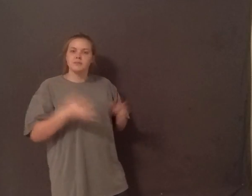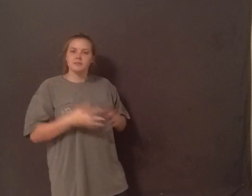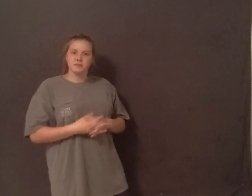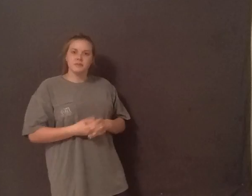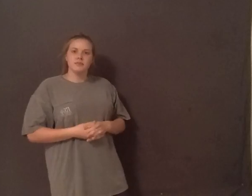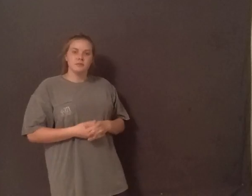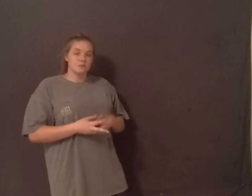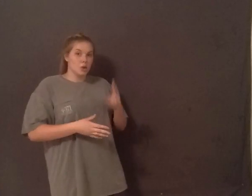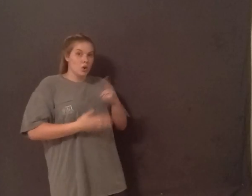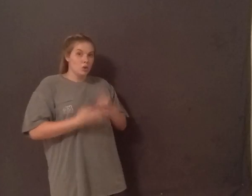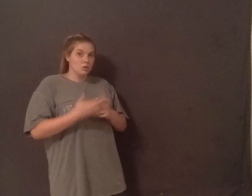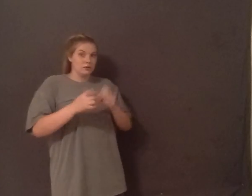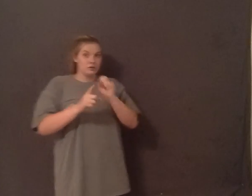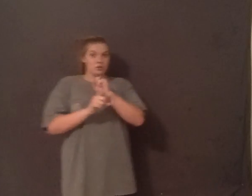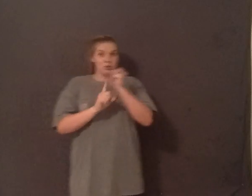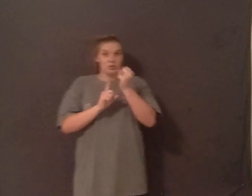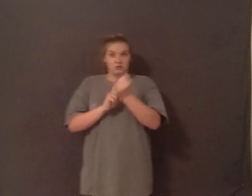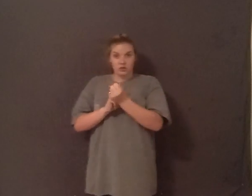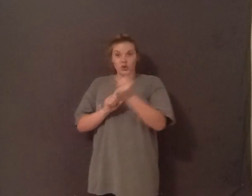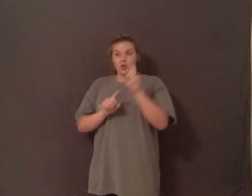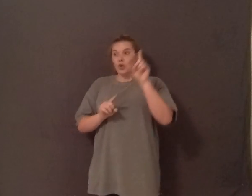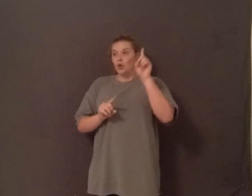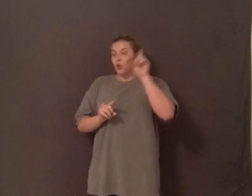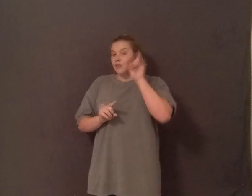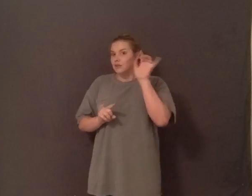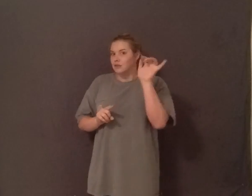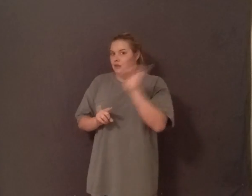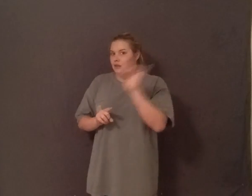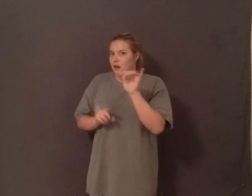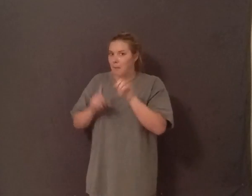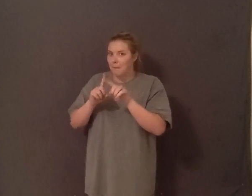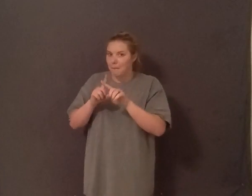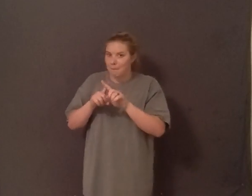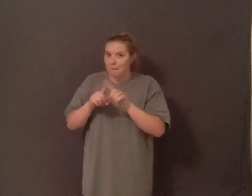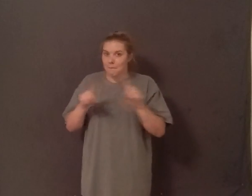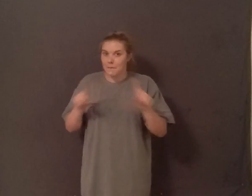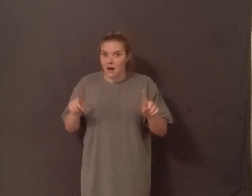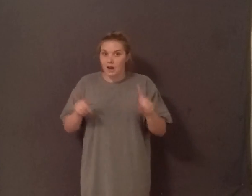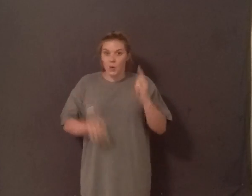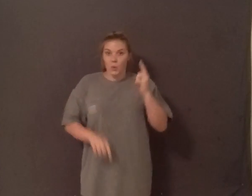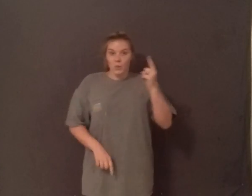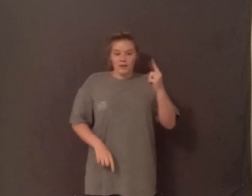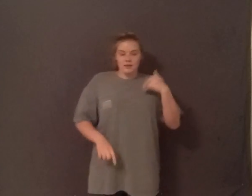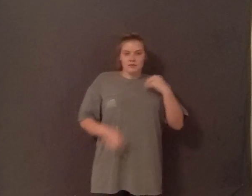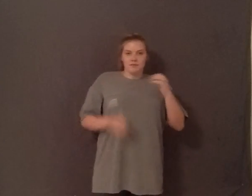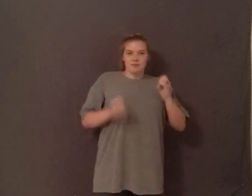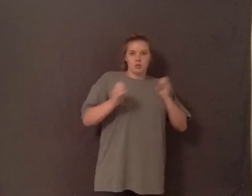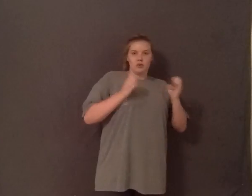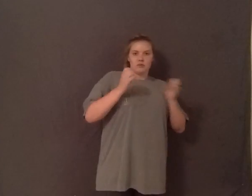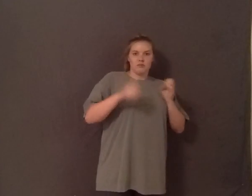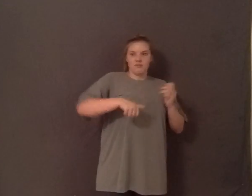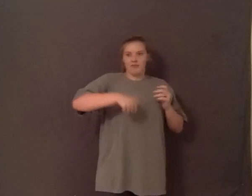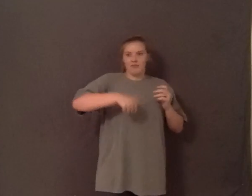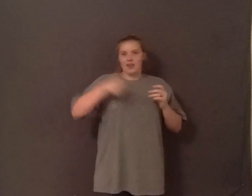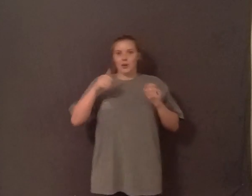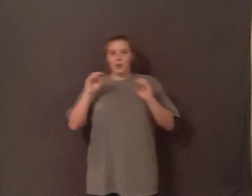situations, you heard the exact same words, but yet in one situation an emotion is created, and the other situation, no emotion is